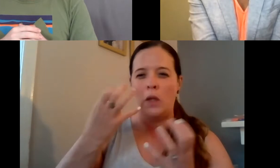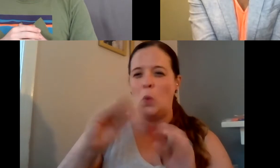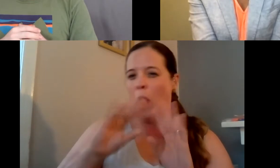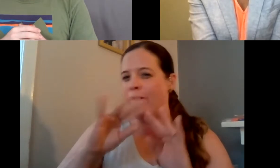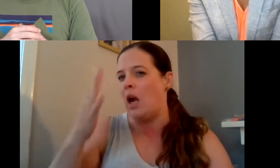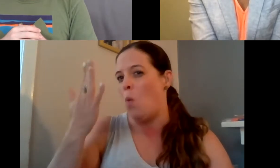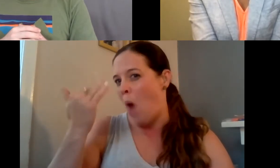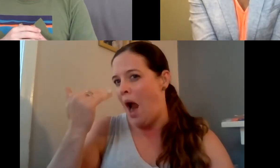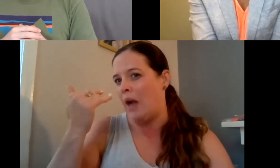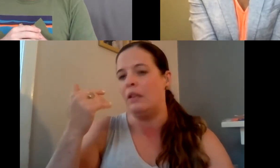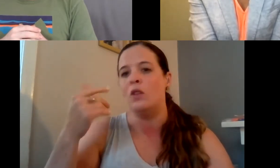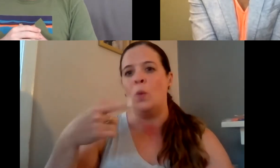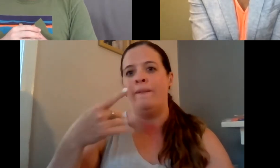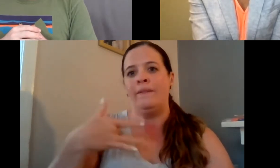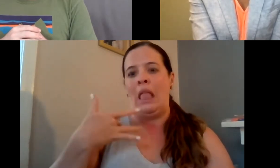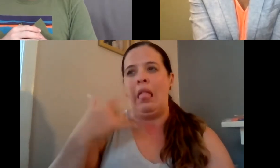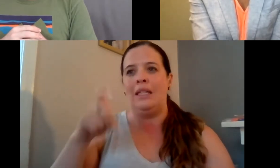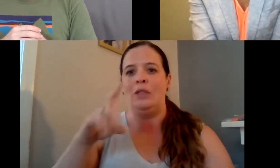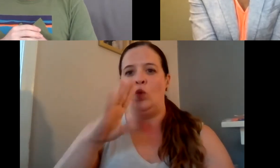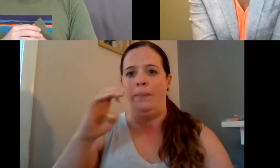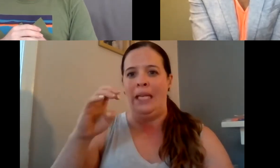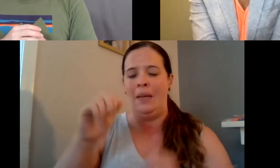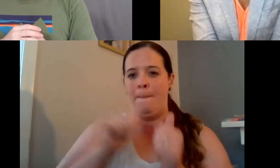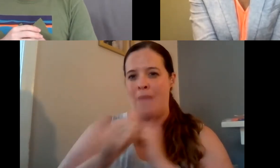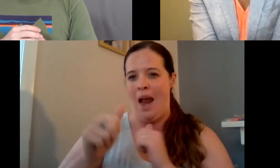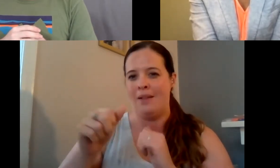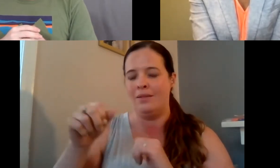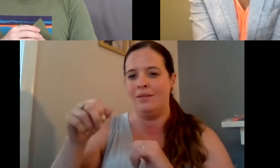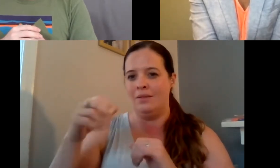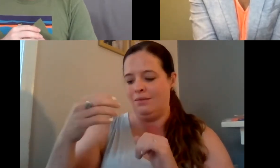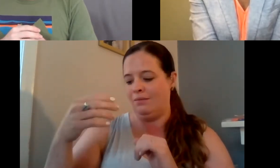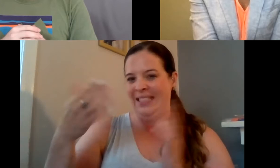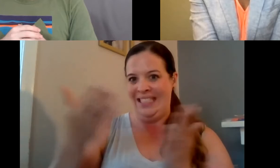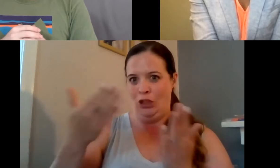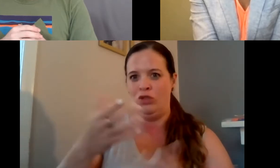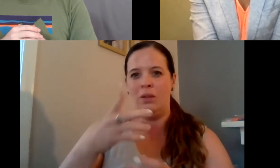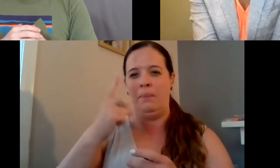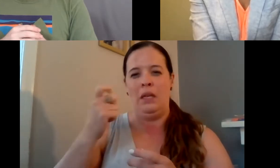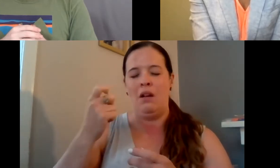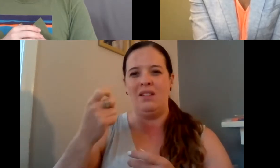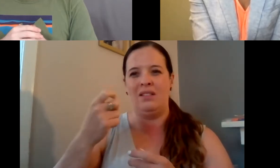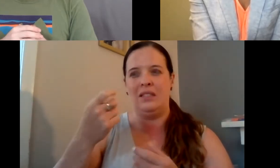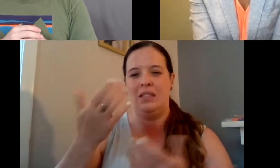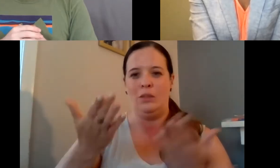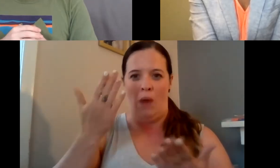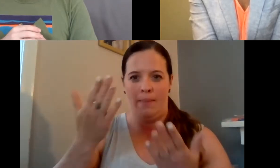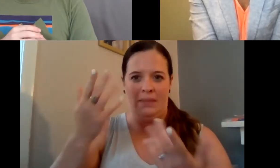So I just want to clarify why we feel we need to be passing that here.